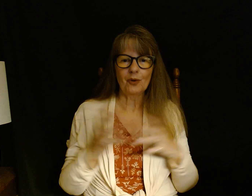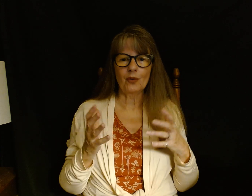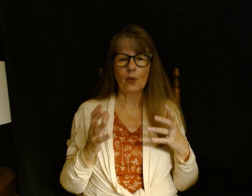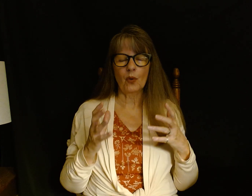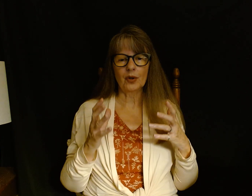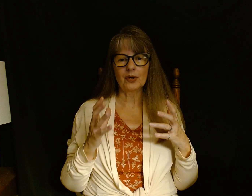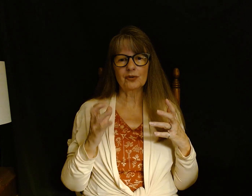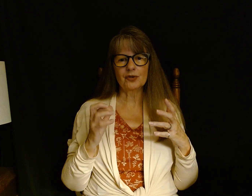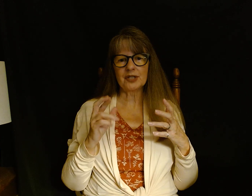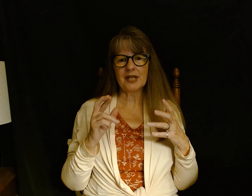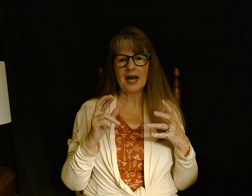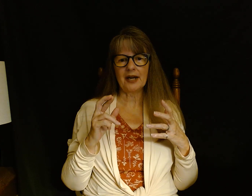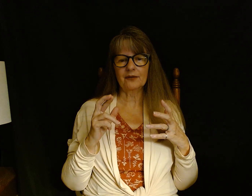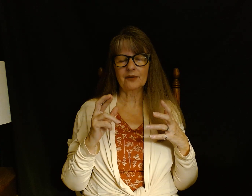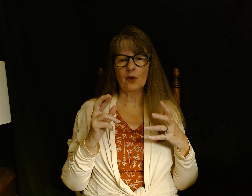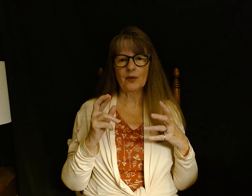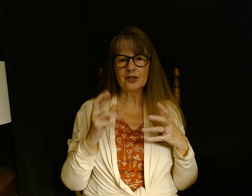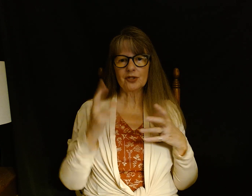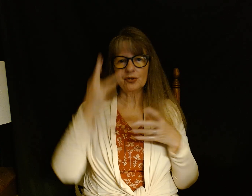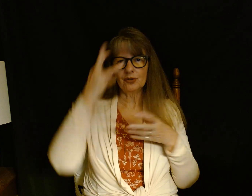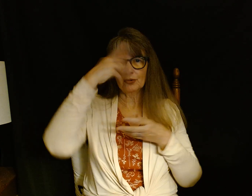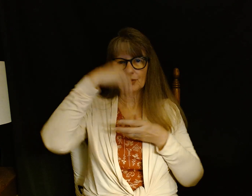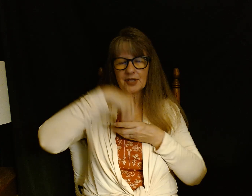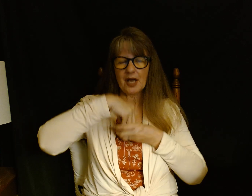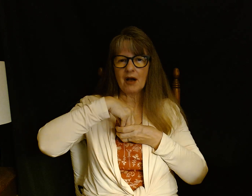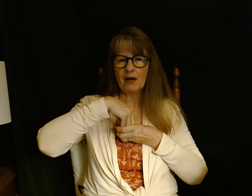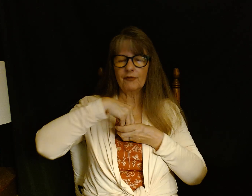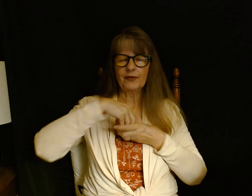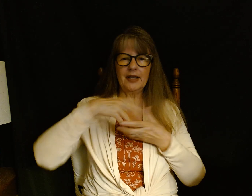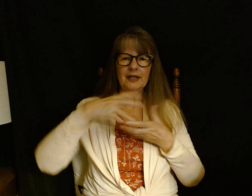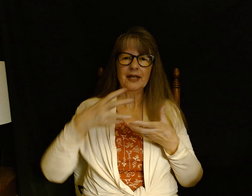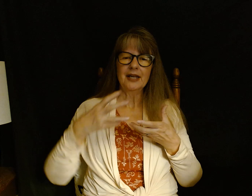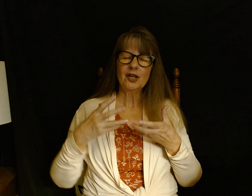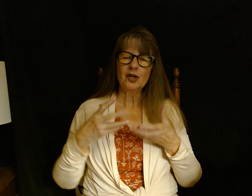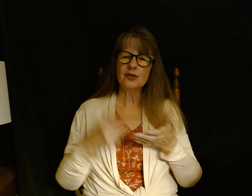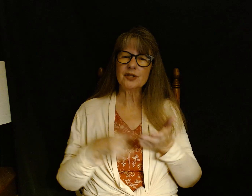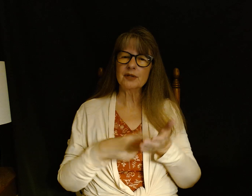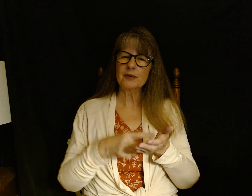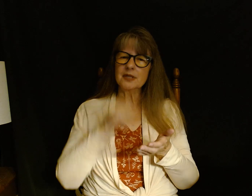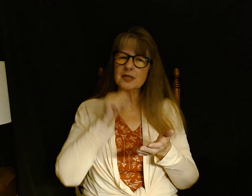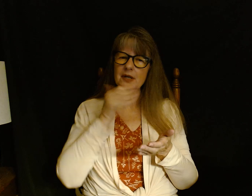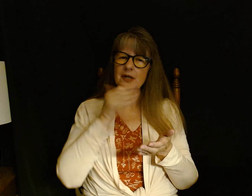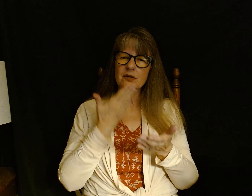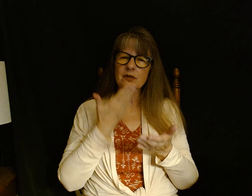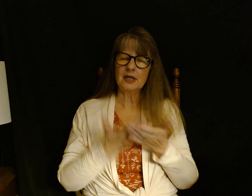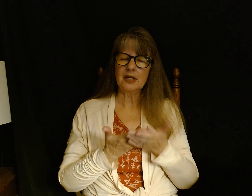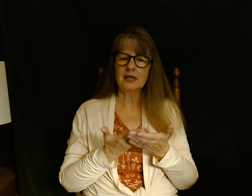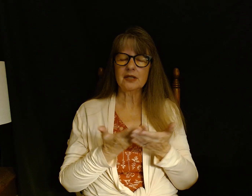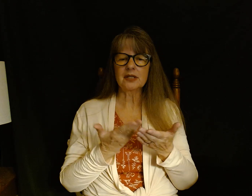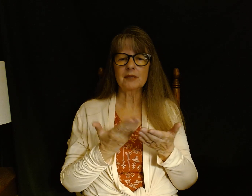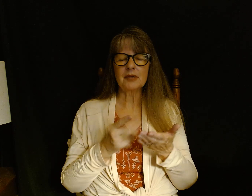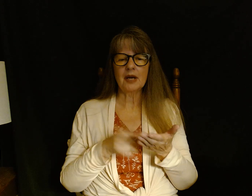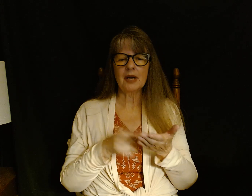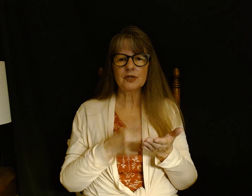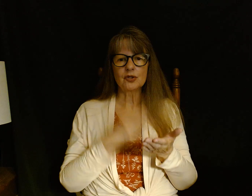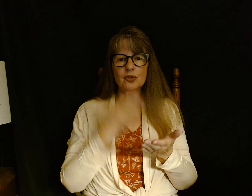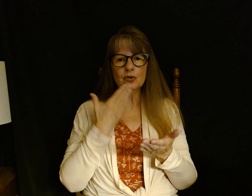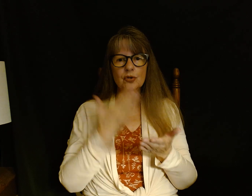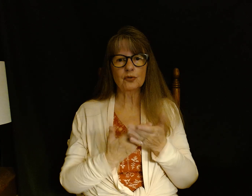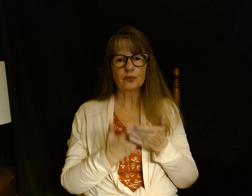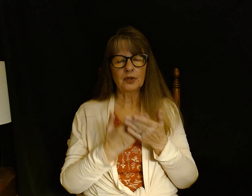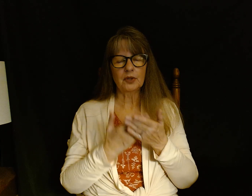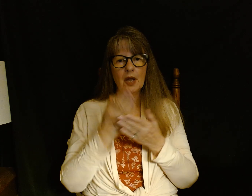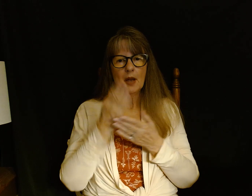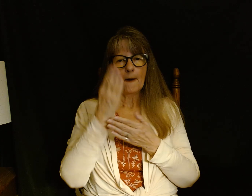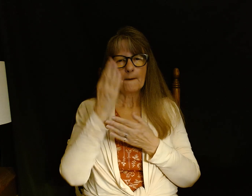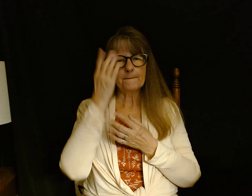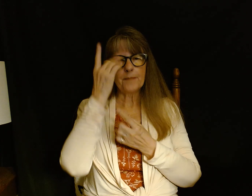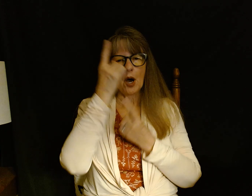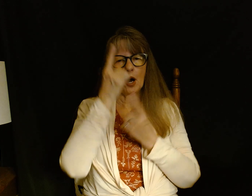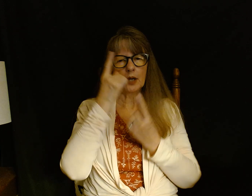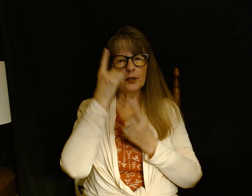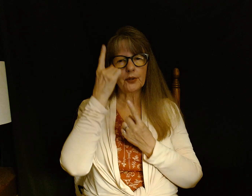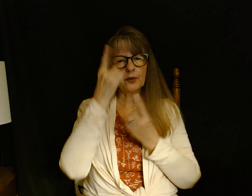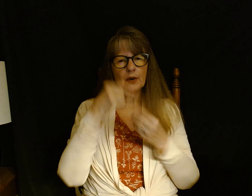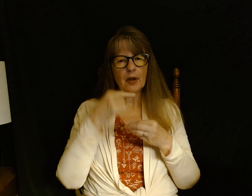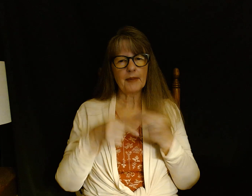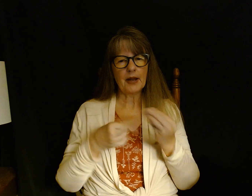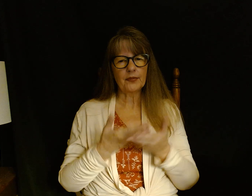or you just kind of go into yourself, and sometimes that's not a good thing. Sometimes it's good to really ponder about